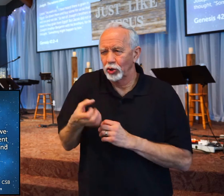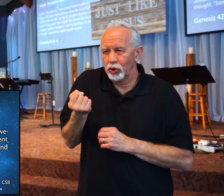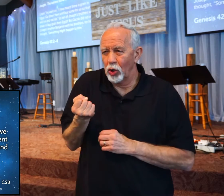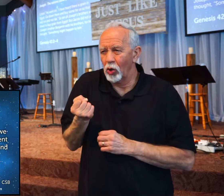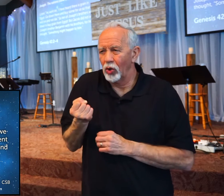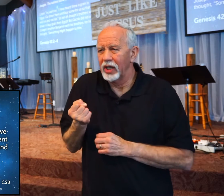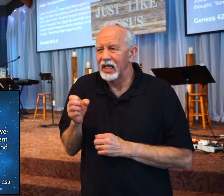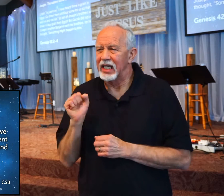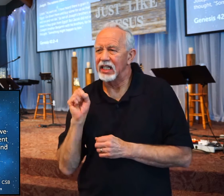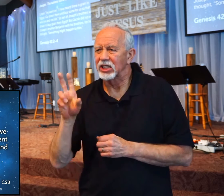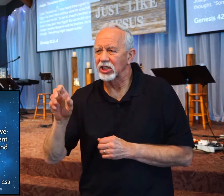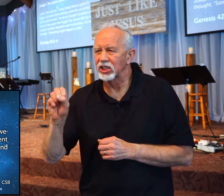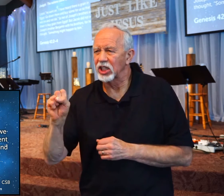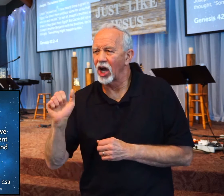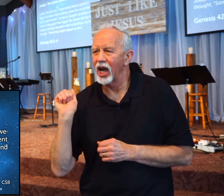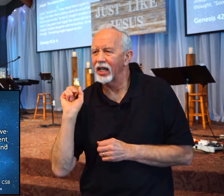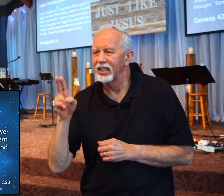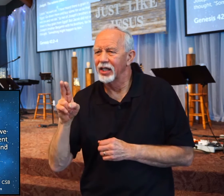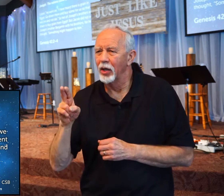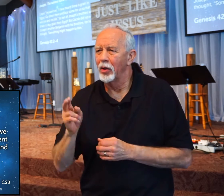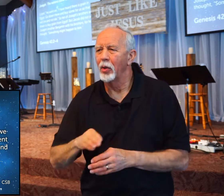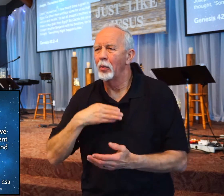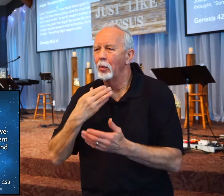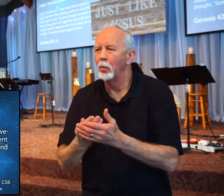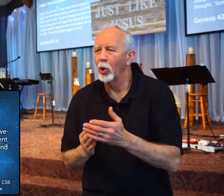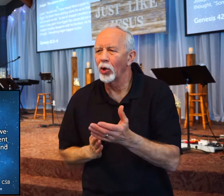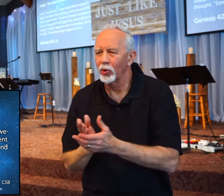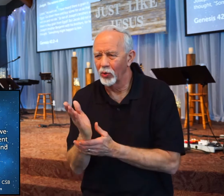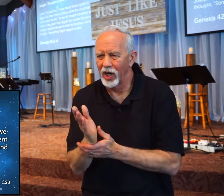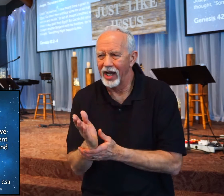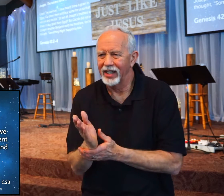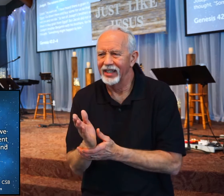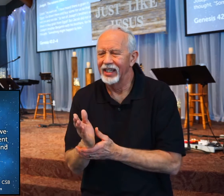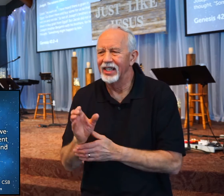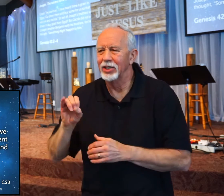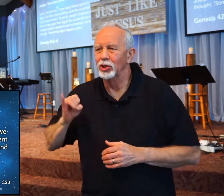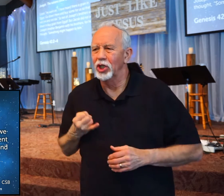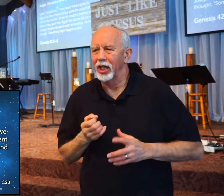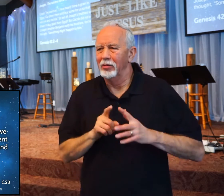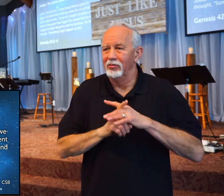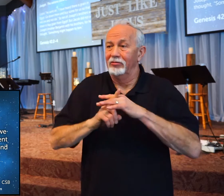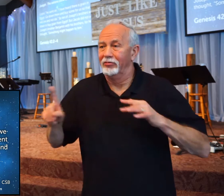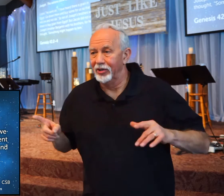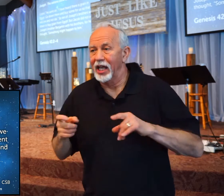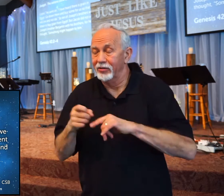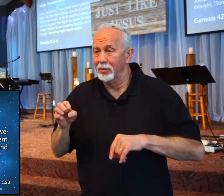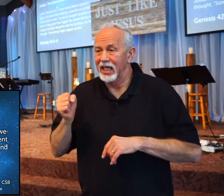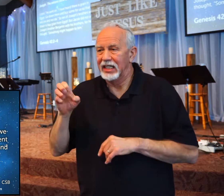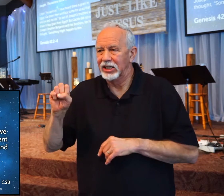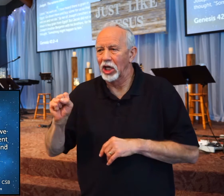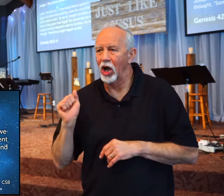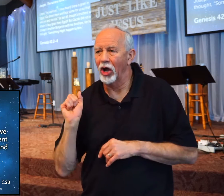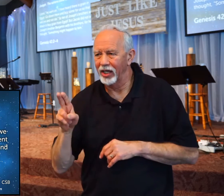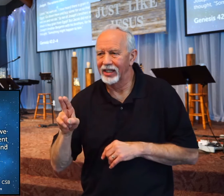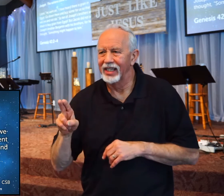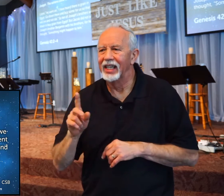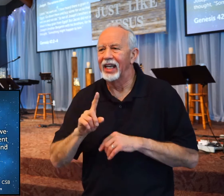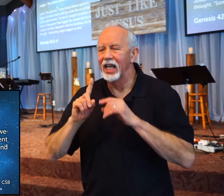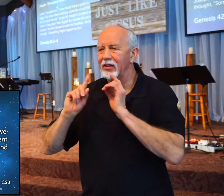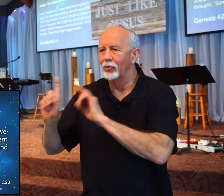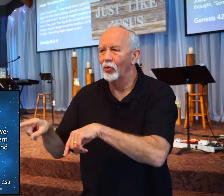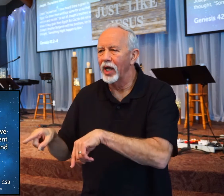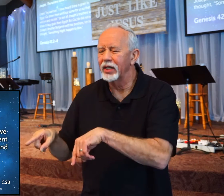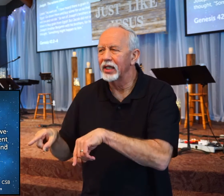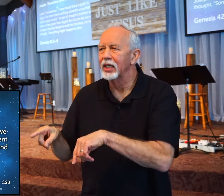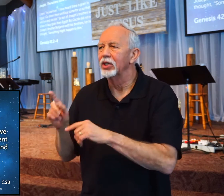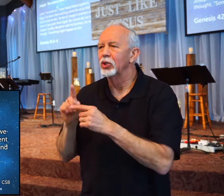that? Jacob fled from the presence of Esau because he feared him, and he found refuge